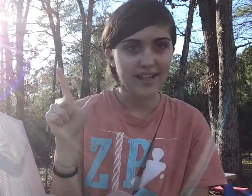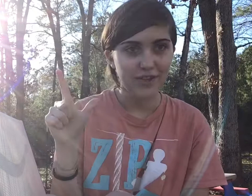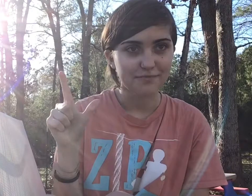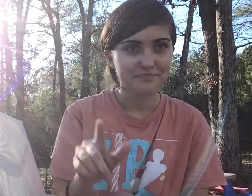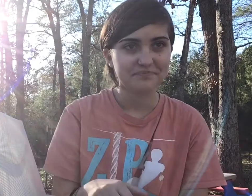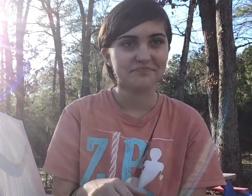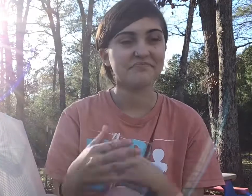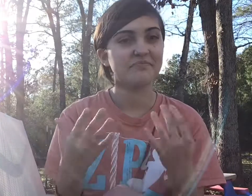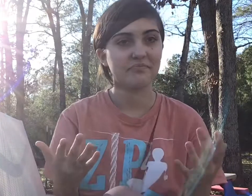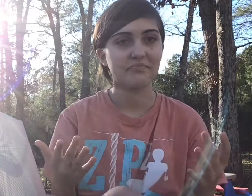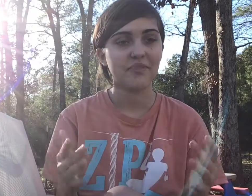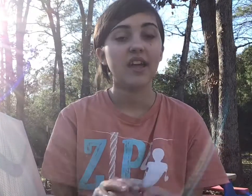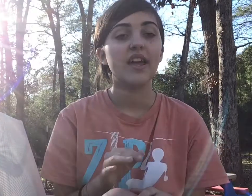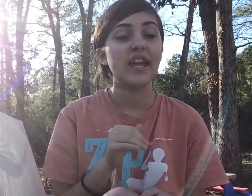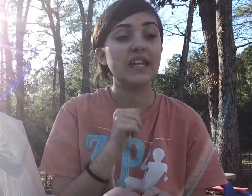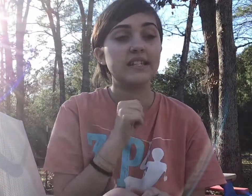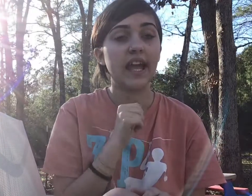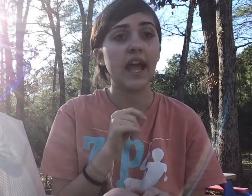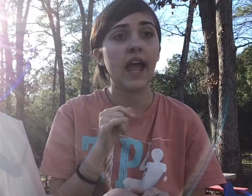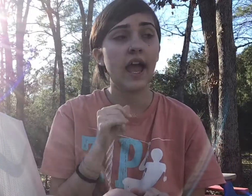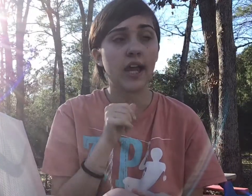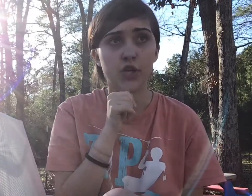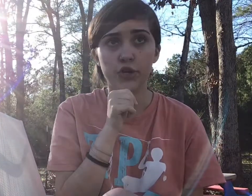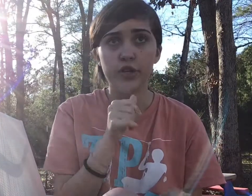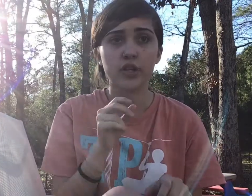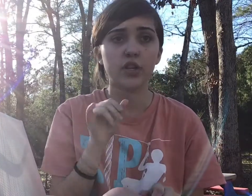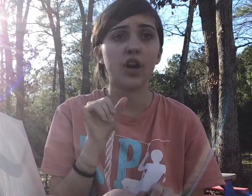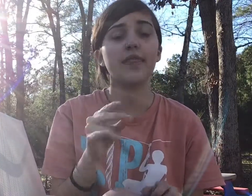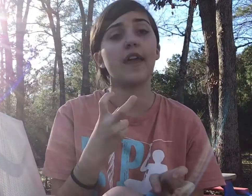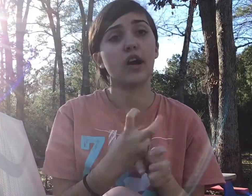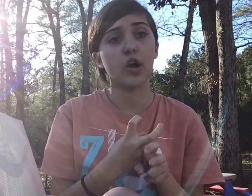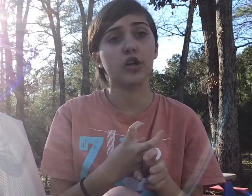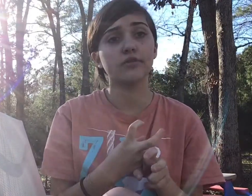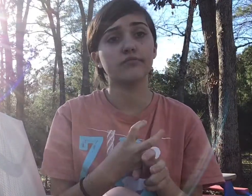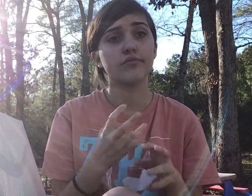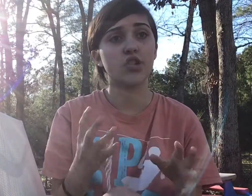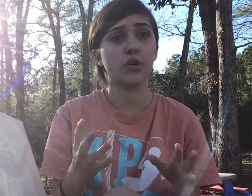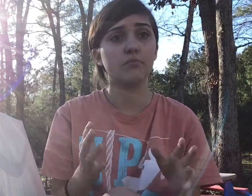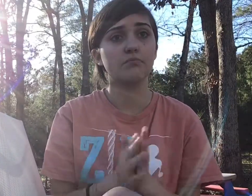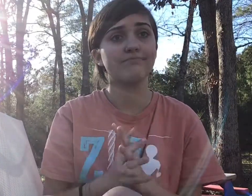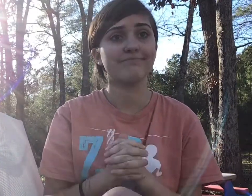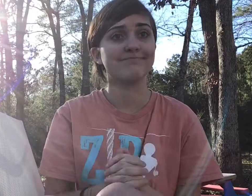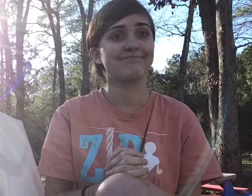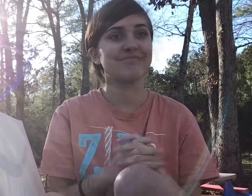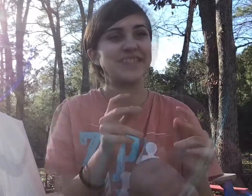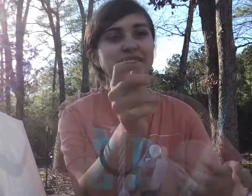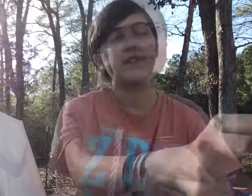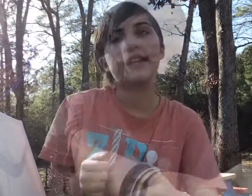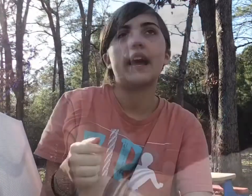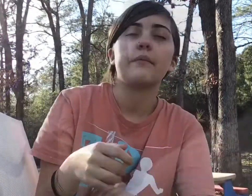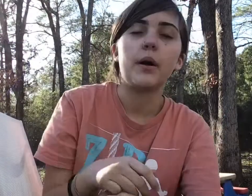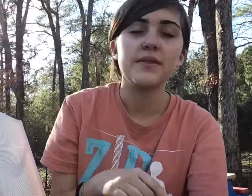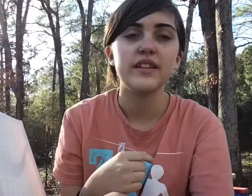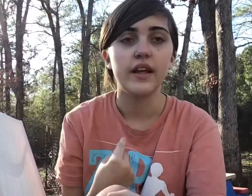ASL. It's actually not that hard. So it's I promise to love